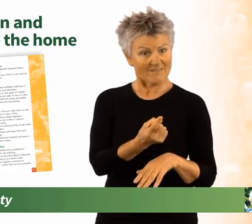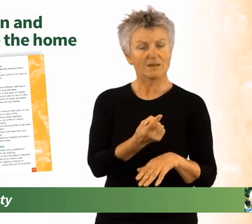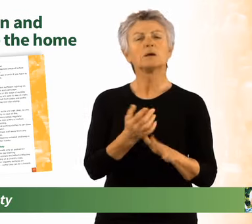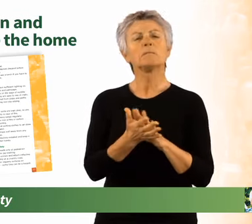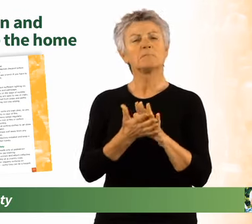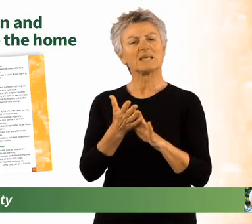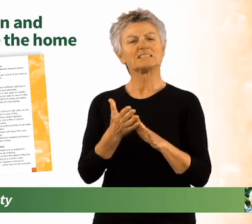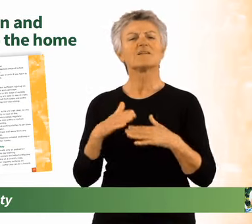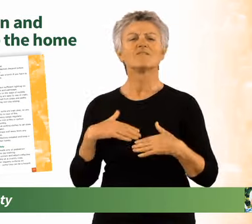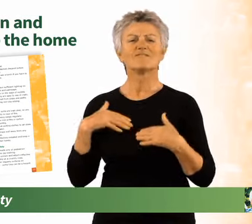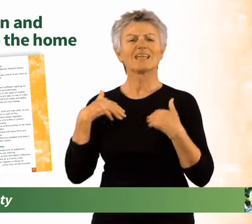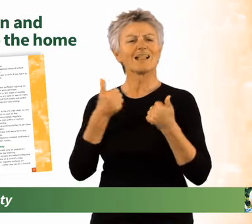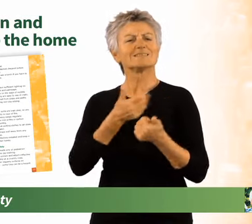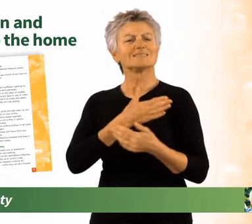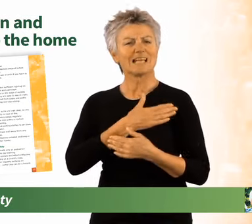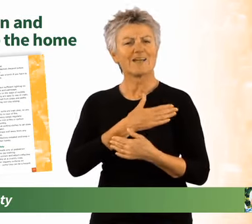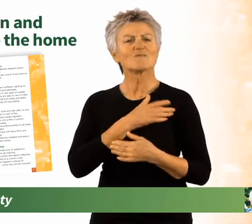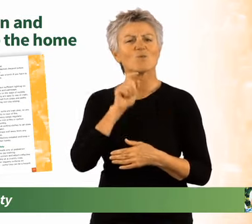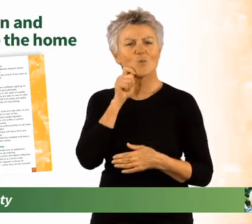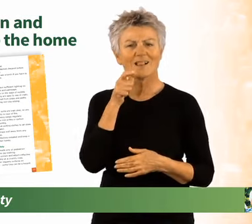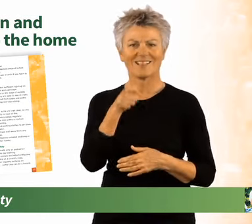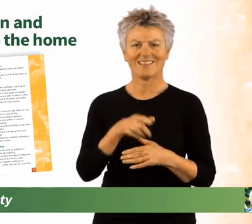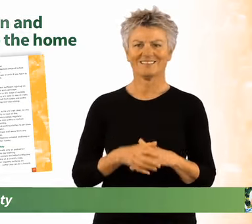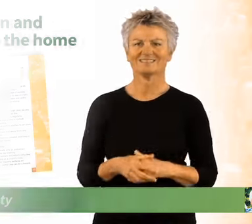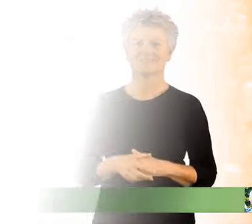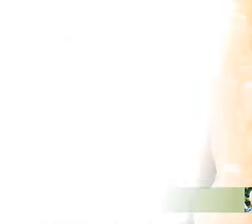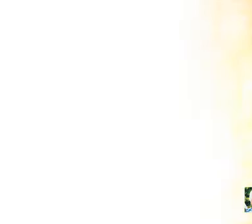Be safe, feel safe.